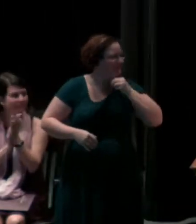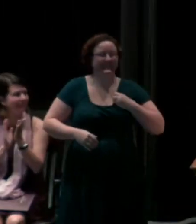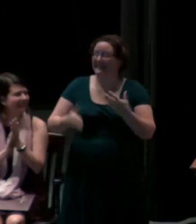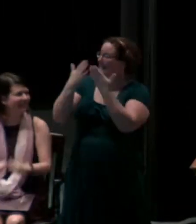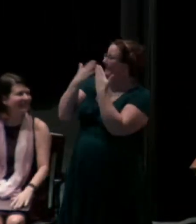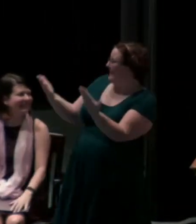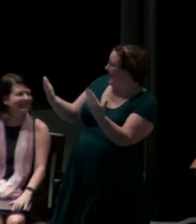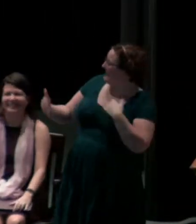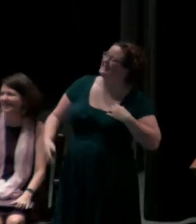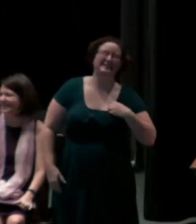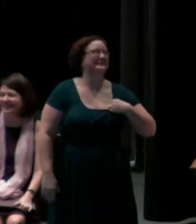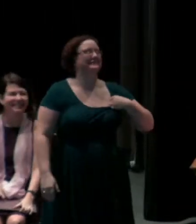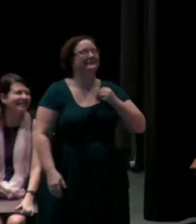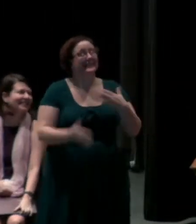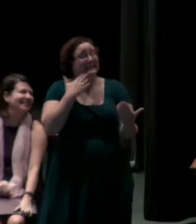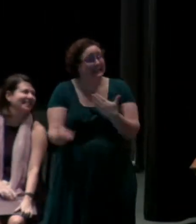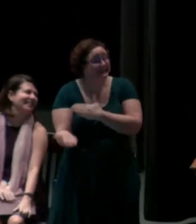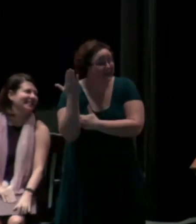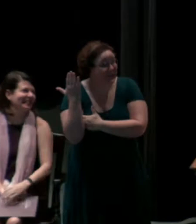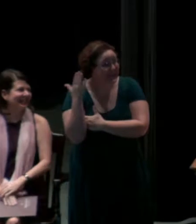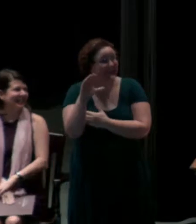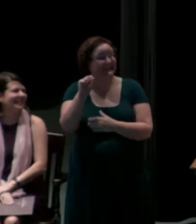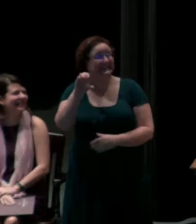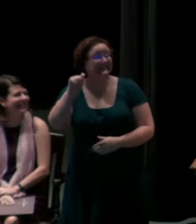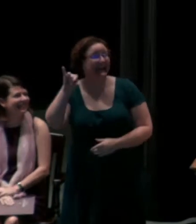Thank you, Kirsten. Good morning,